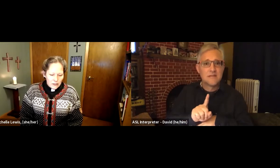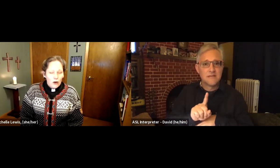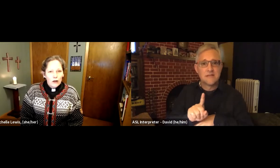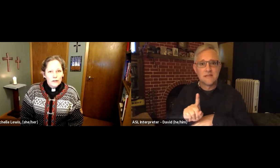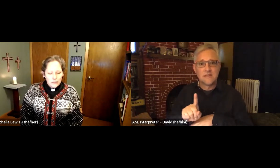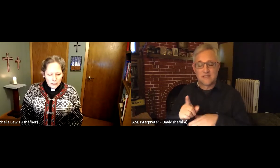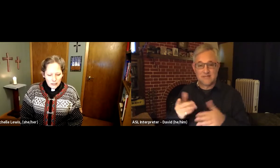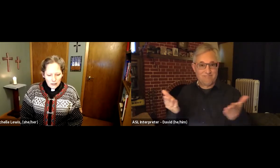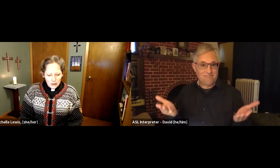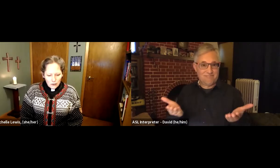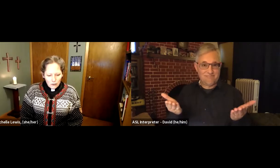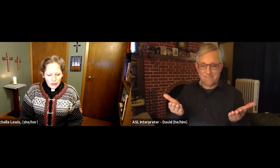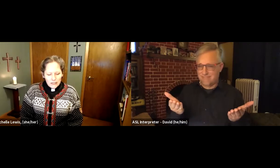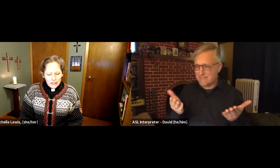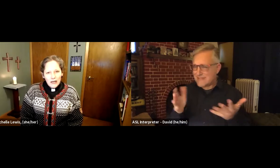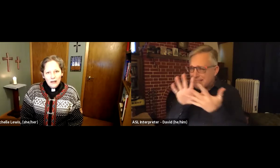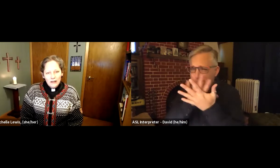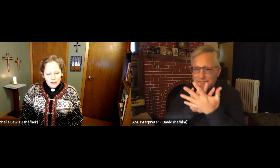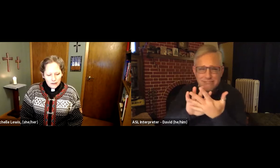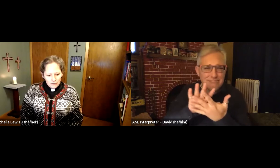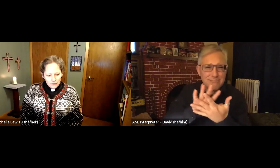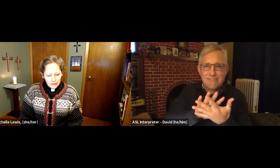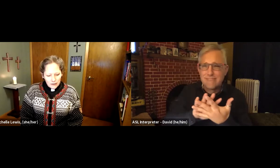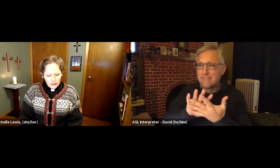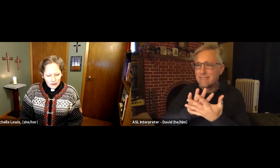It is hard to see what is ahead.